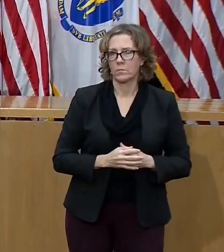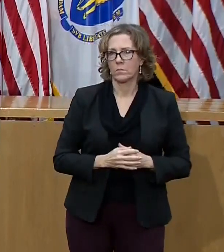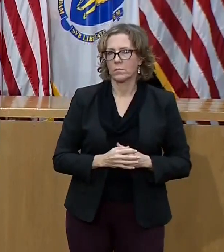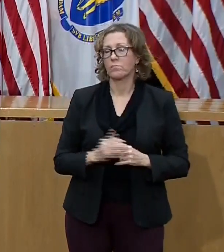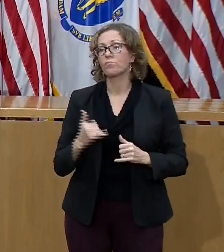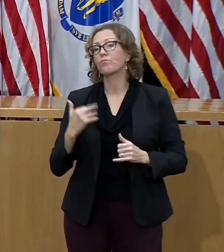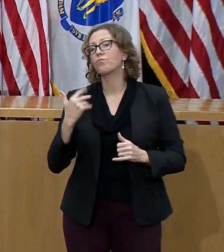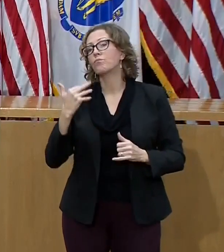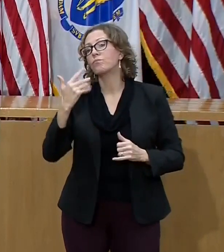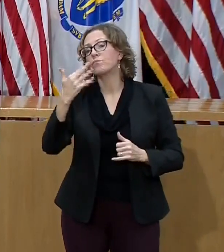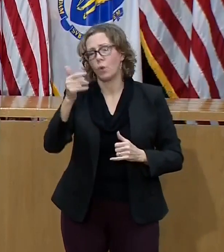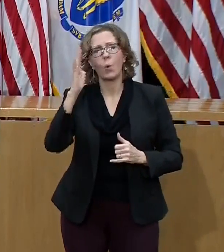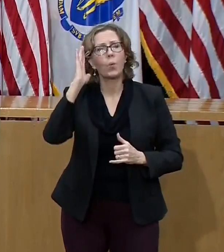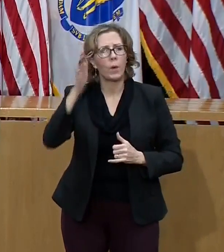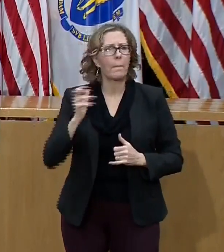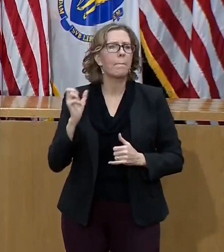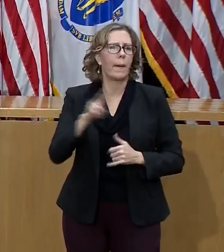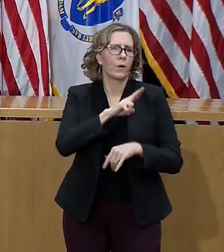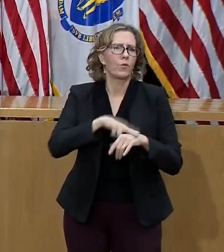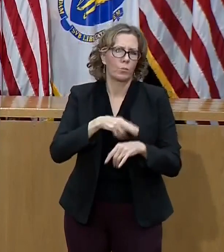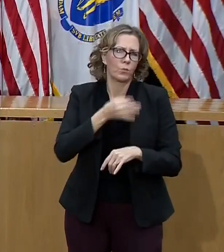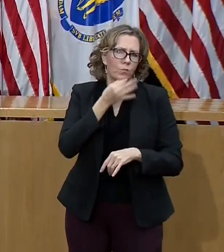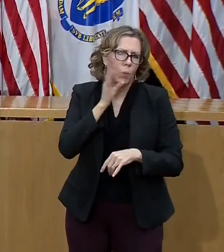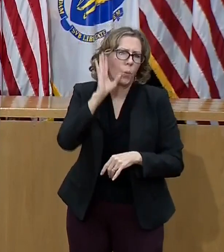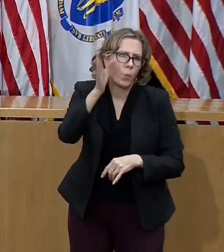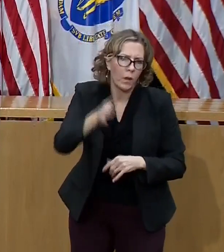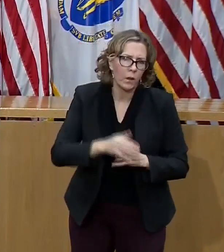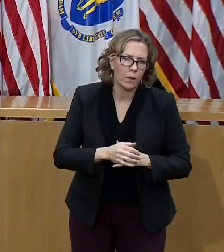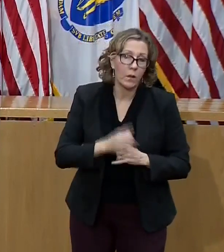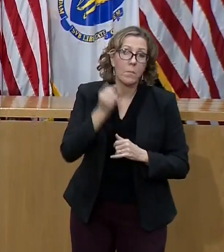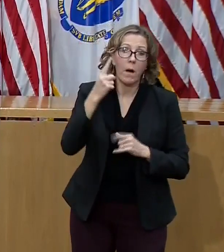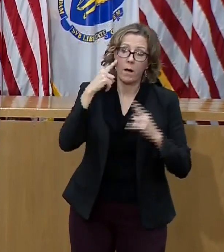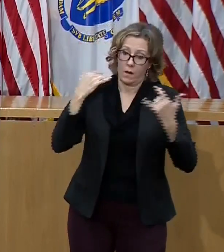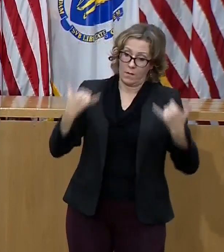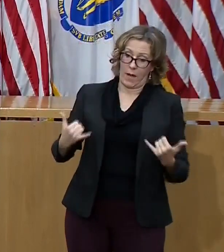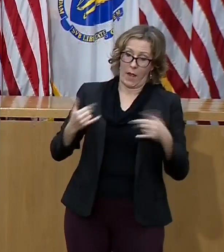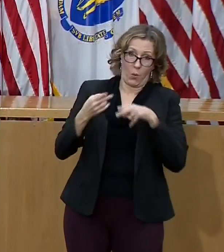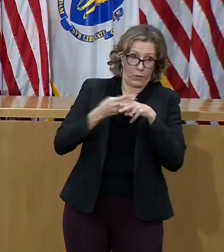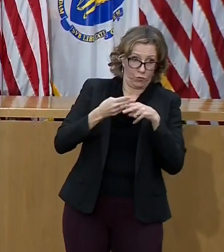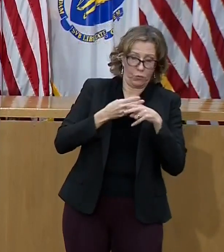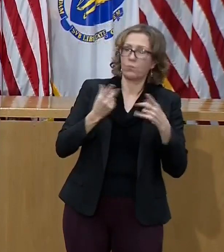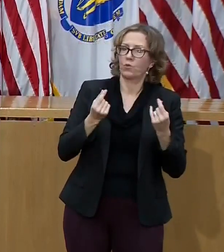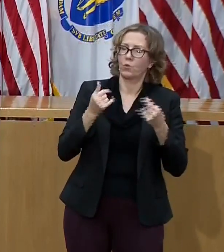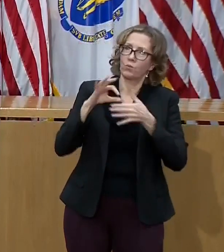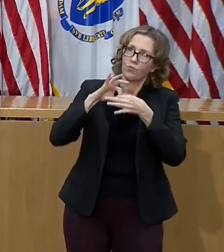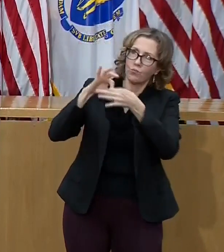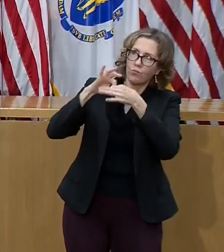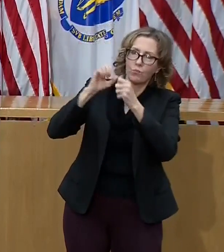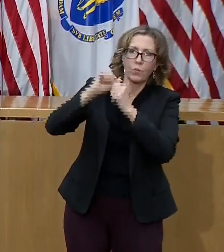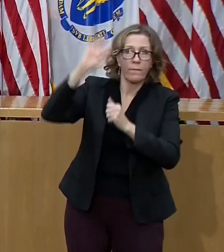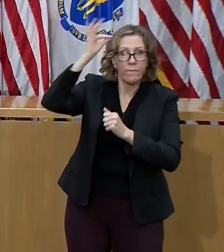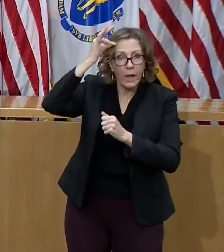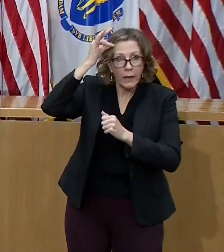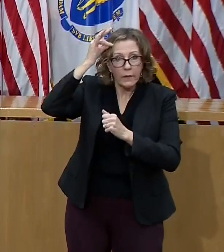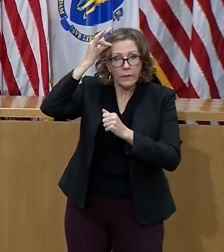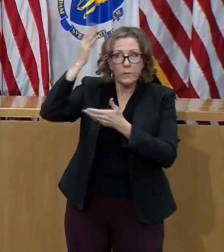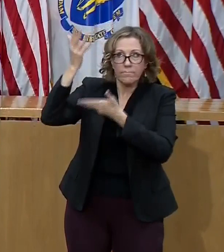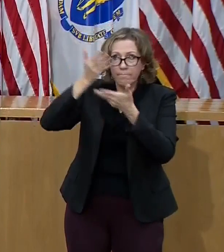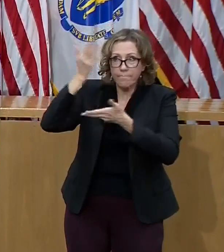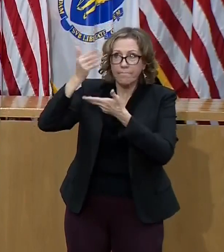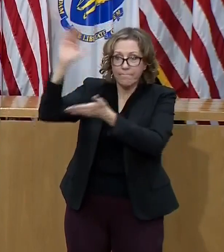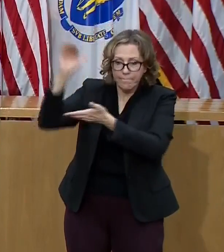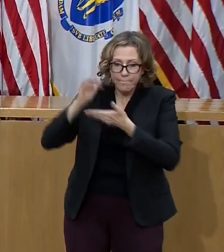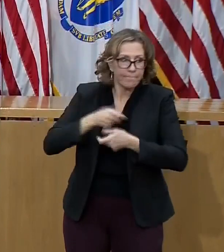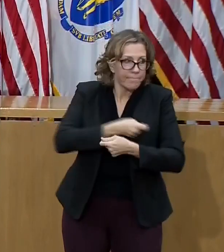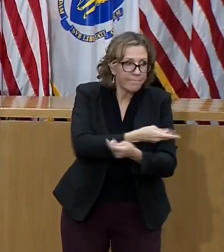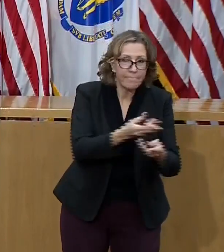normal in 2021, and we'll continue to work with the feds and others to get vaccines administered as quickly and as safely as possible